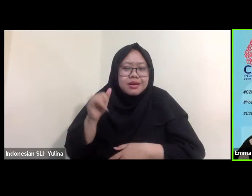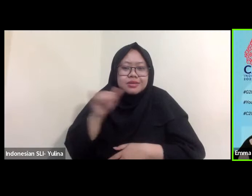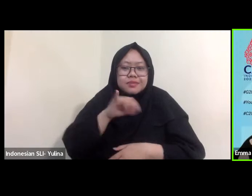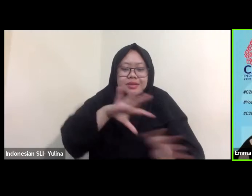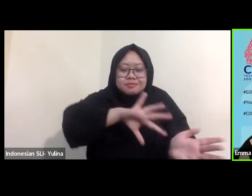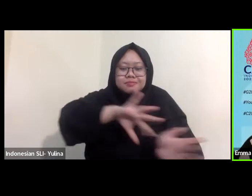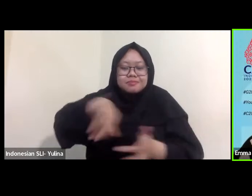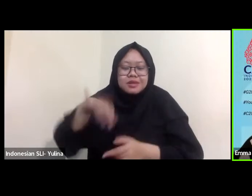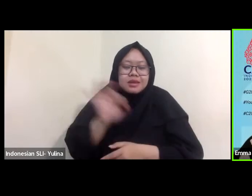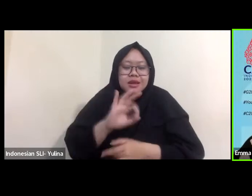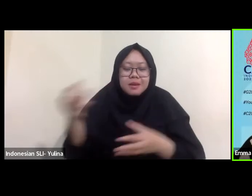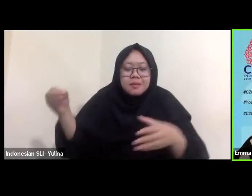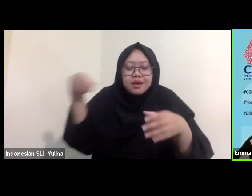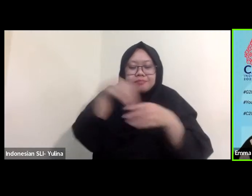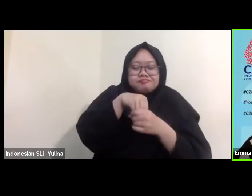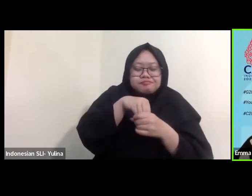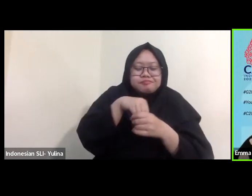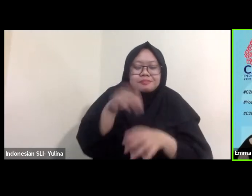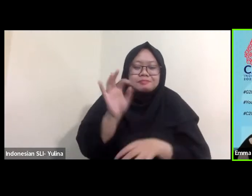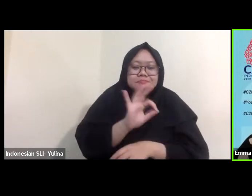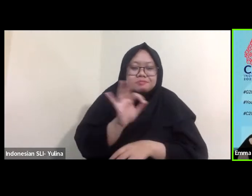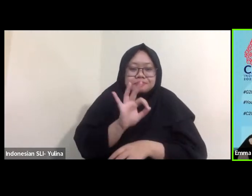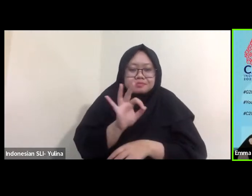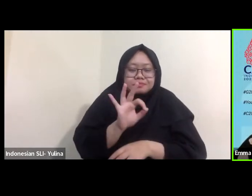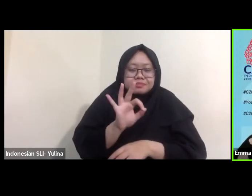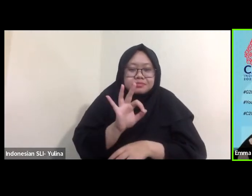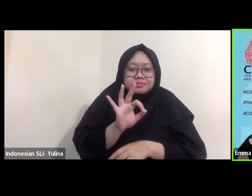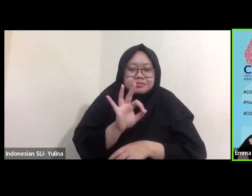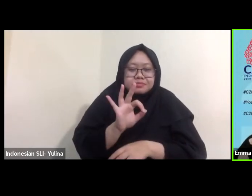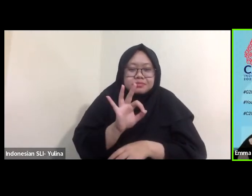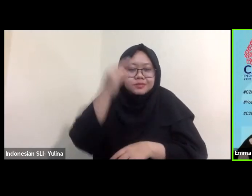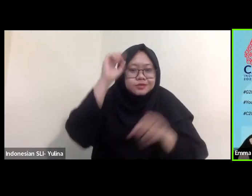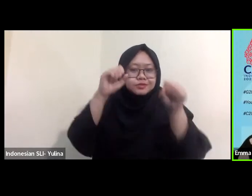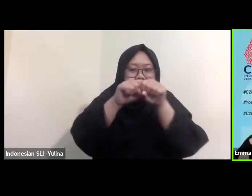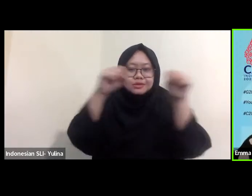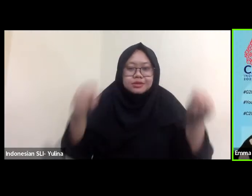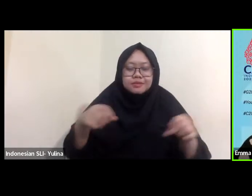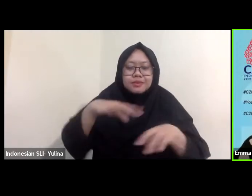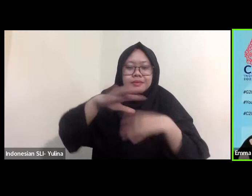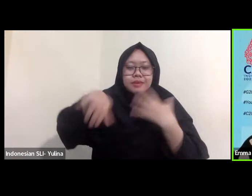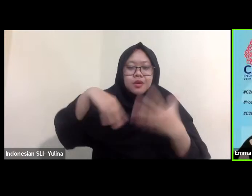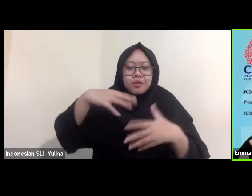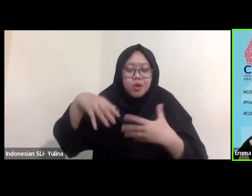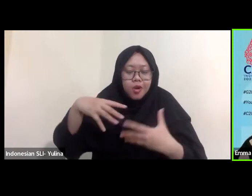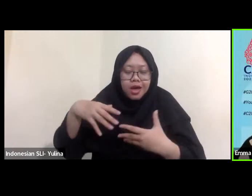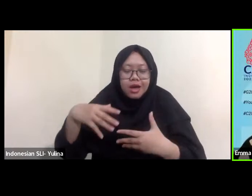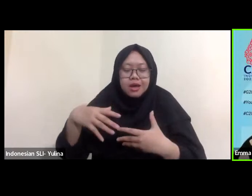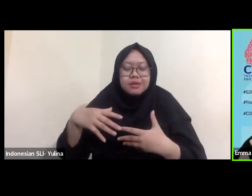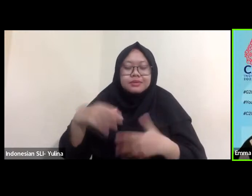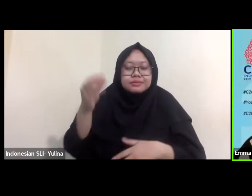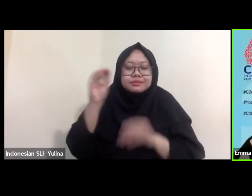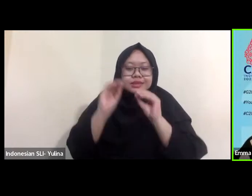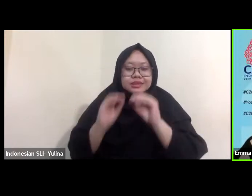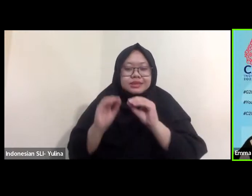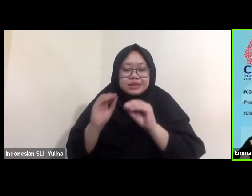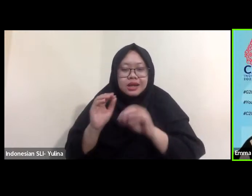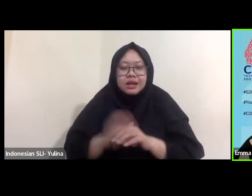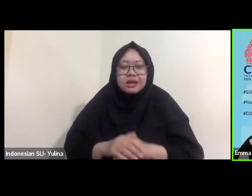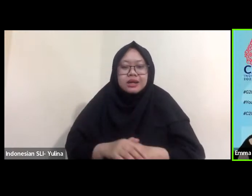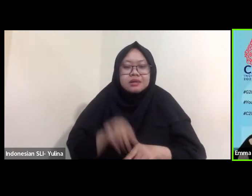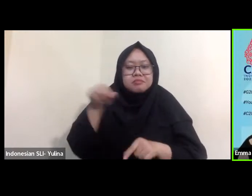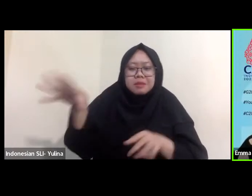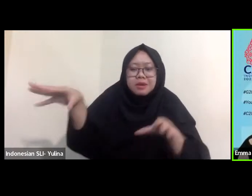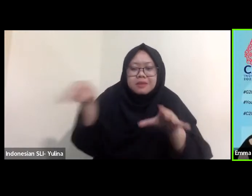in the education management data systems. And without knowing where they are, who they are, the experiences that they